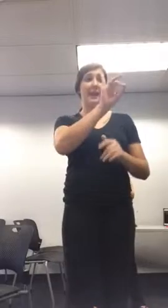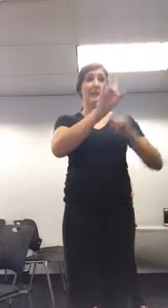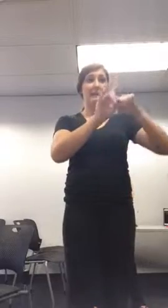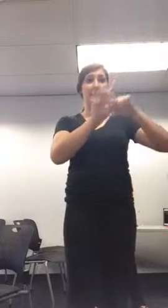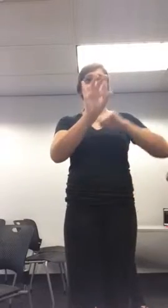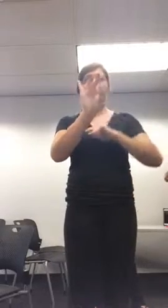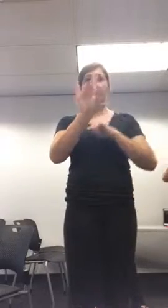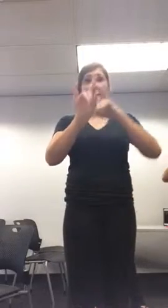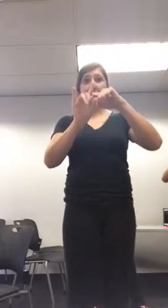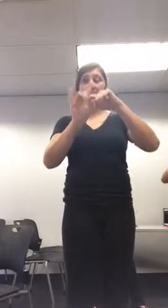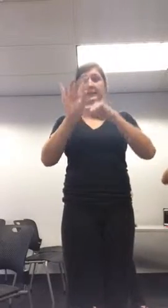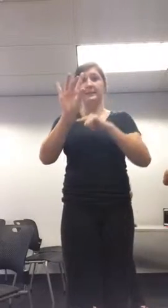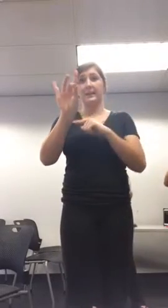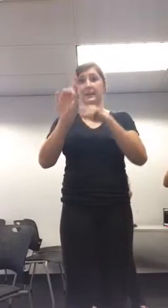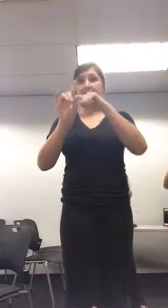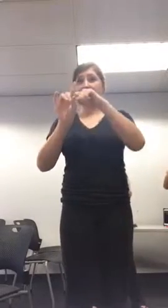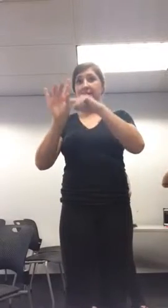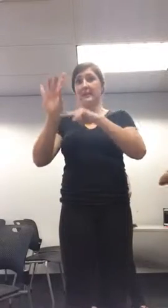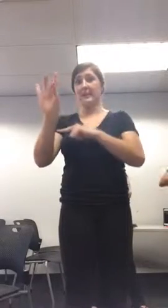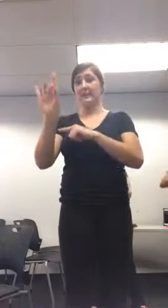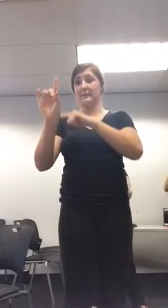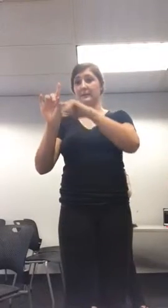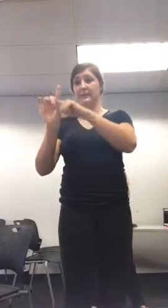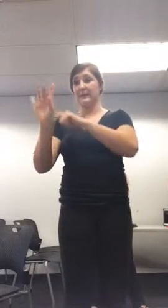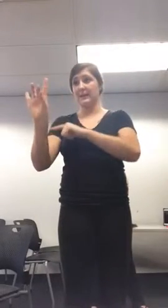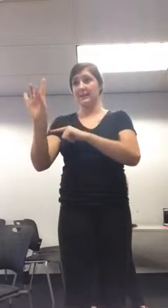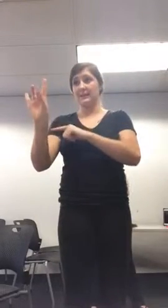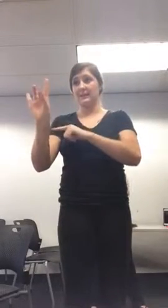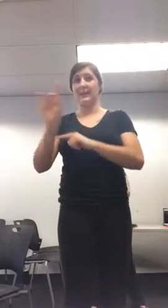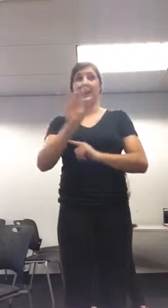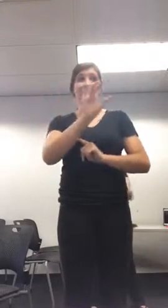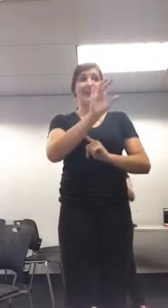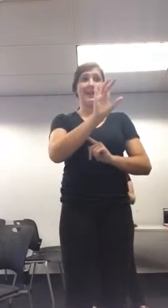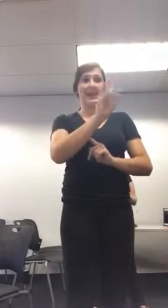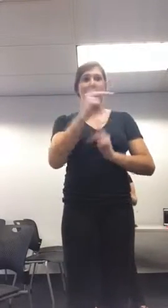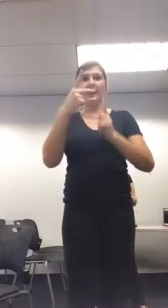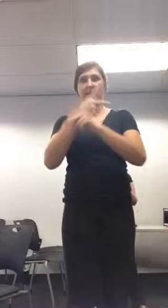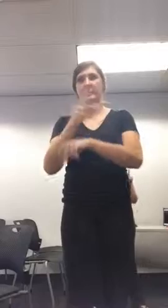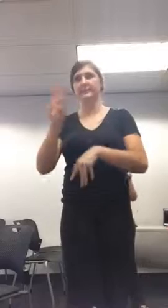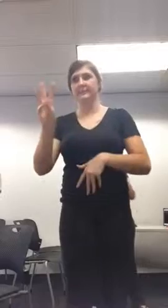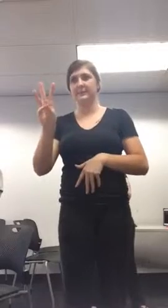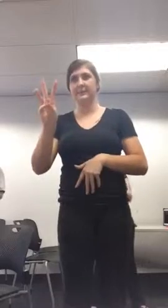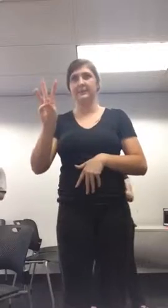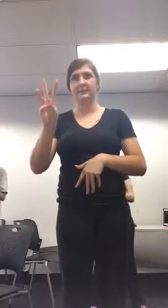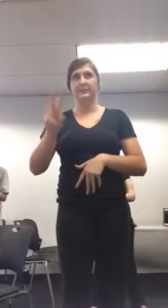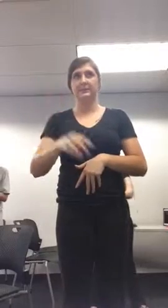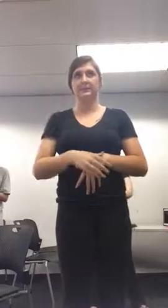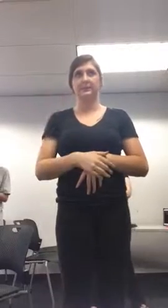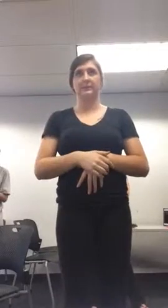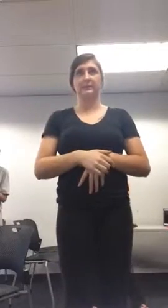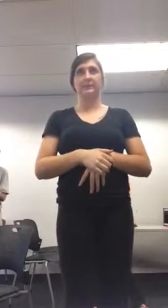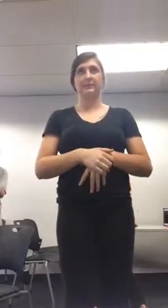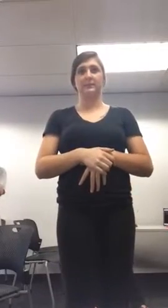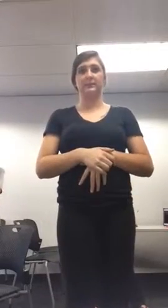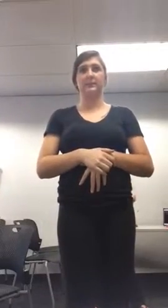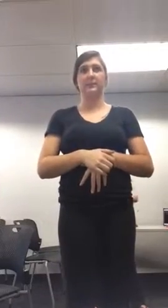8 plus 8 plus 8 plus 8. 6 eighths added. And of course, the answer is